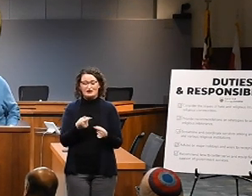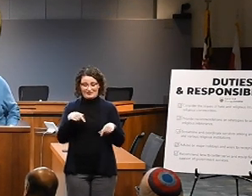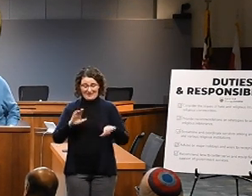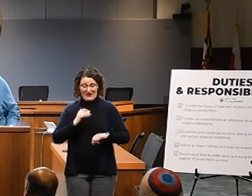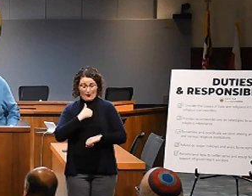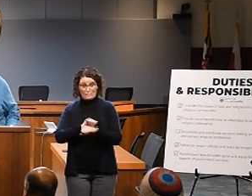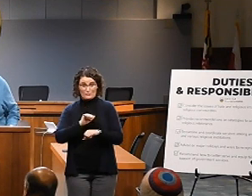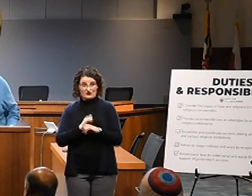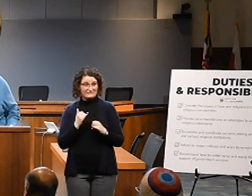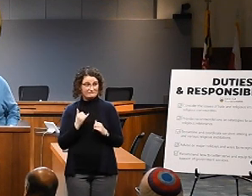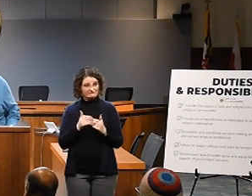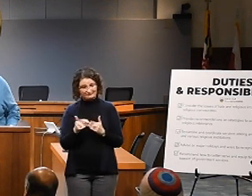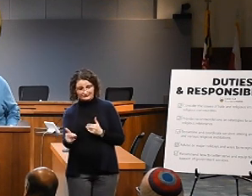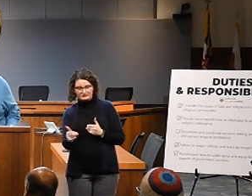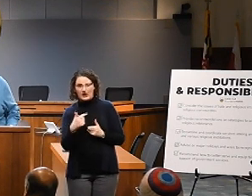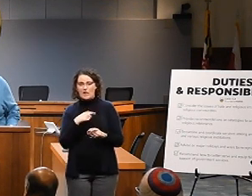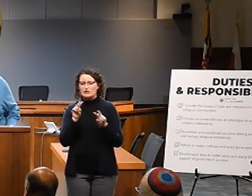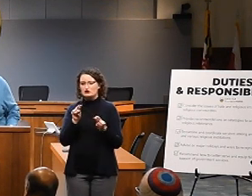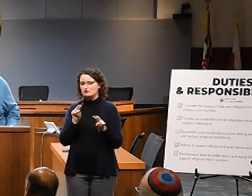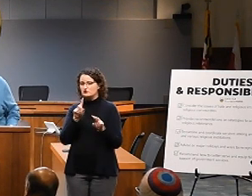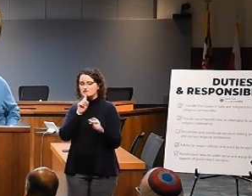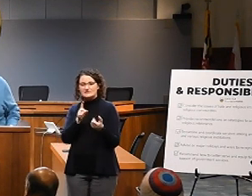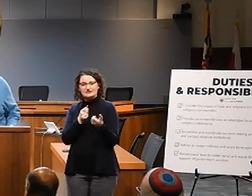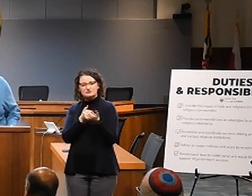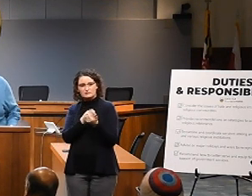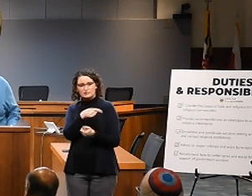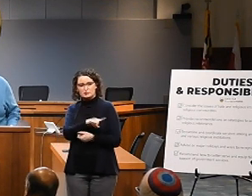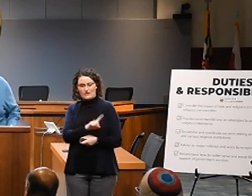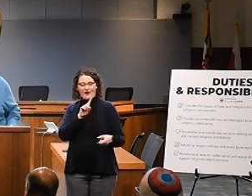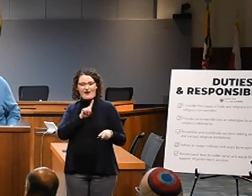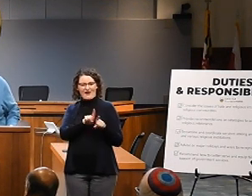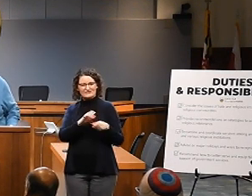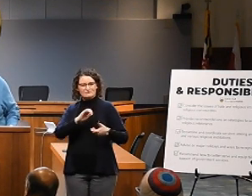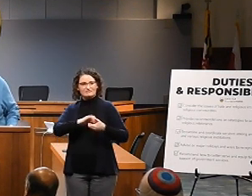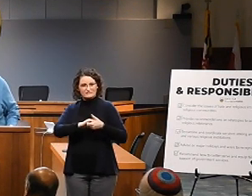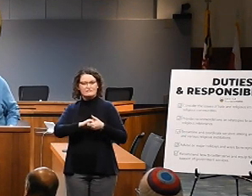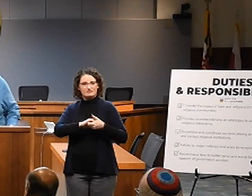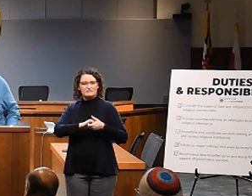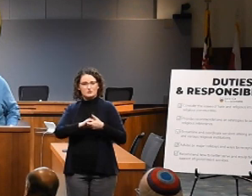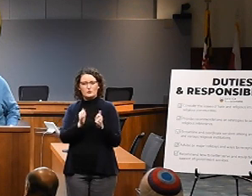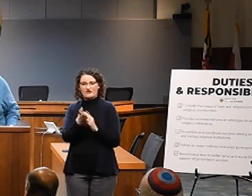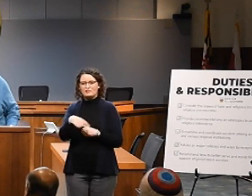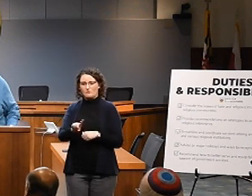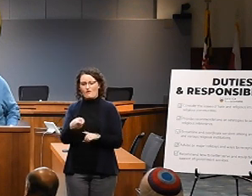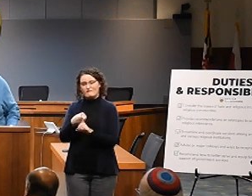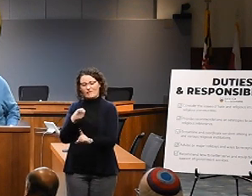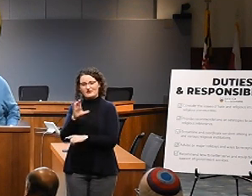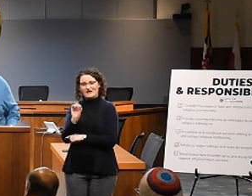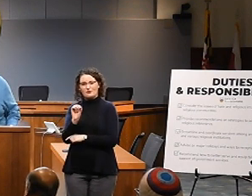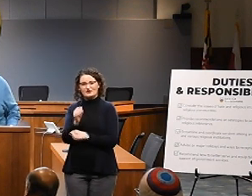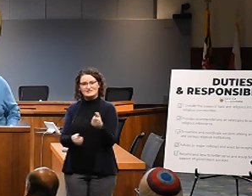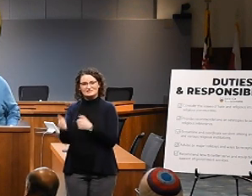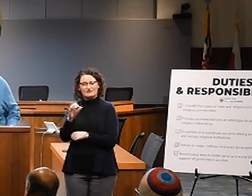supporting you all as your executive liaison and the representation from the county executive's office to you all. To millions of people